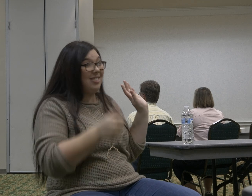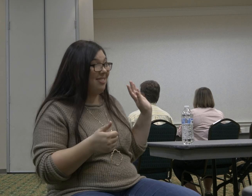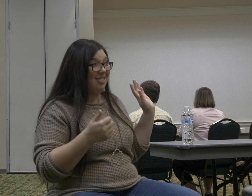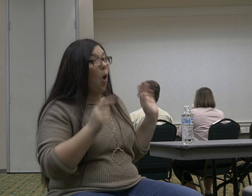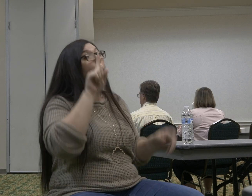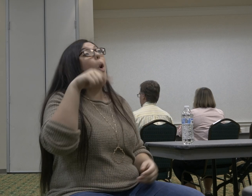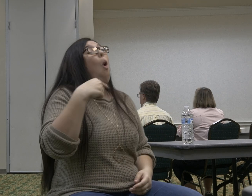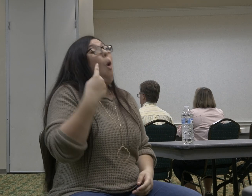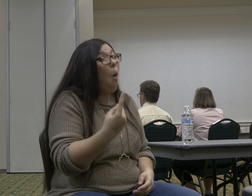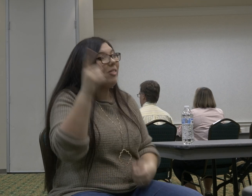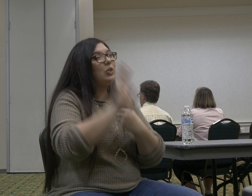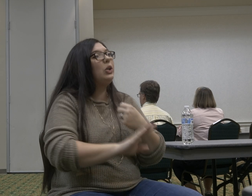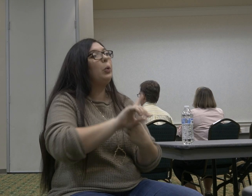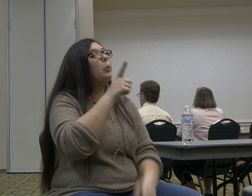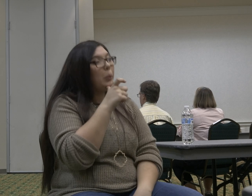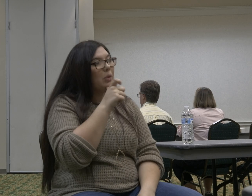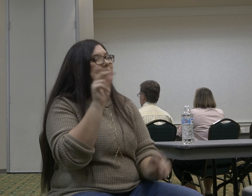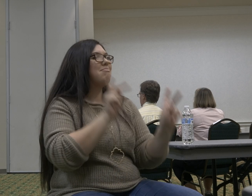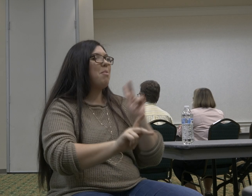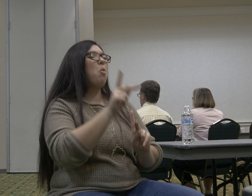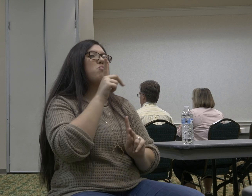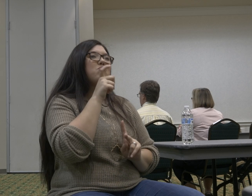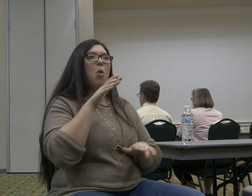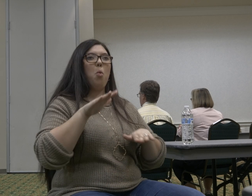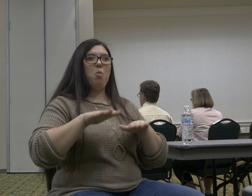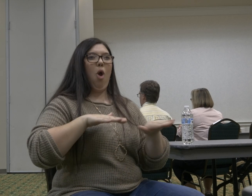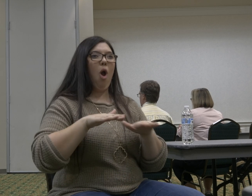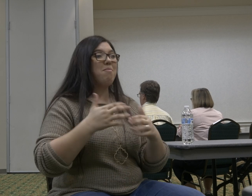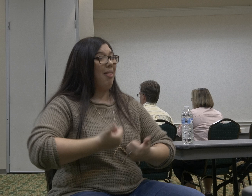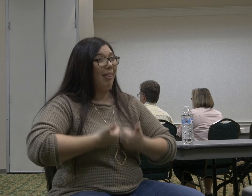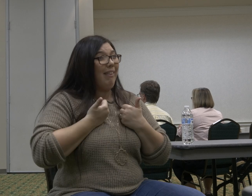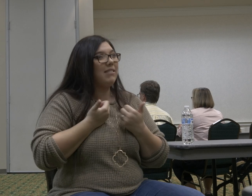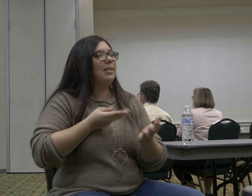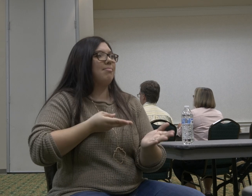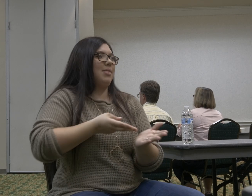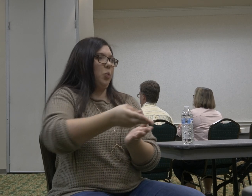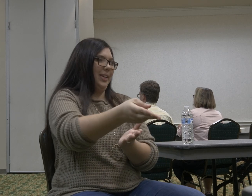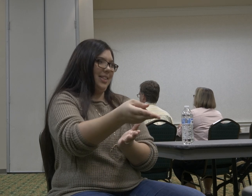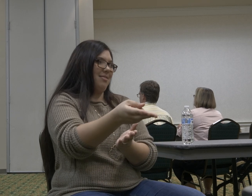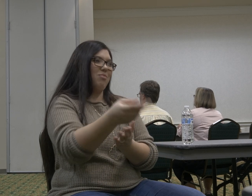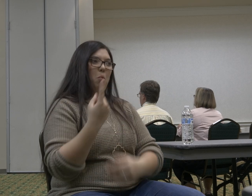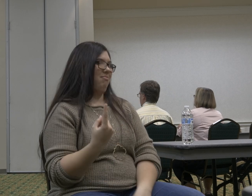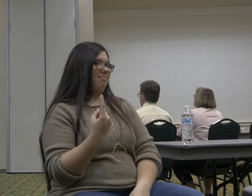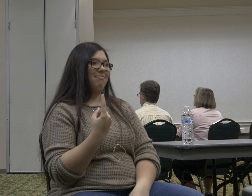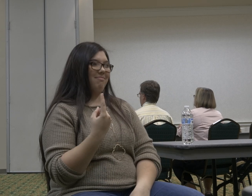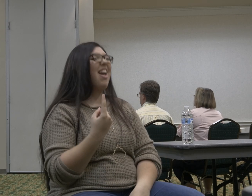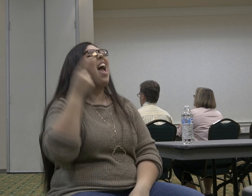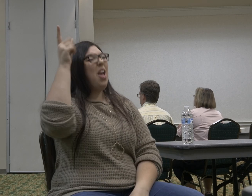Only to those who walk in integrity. And in that, he is guarding the